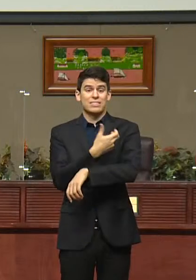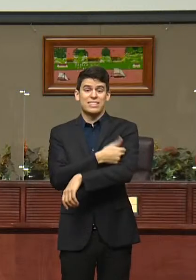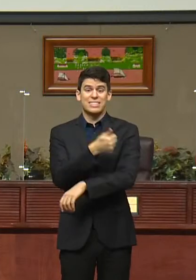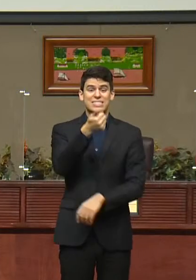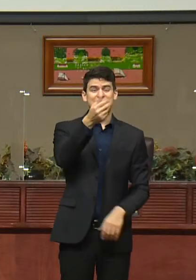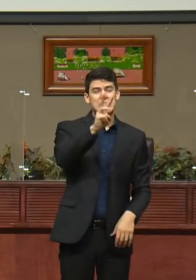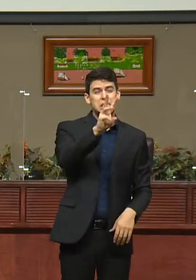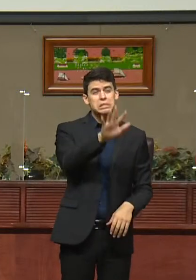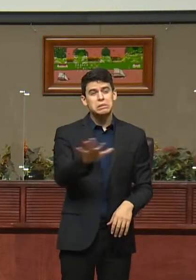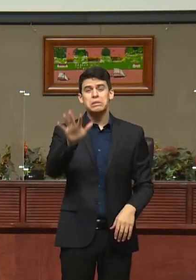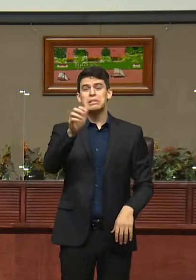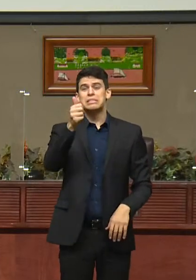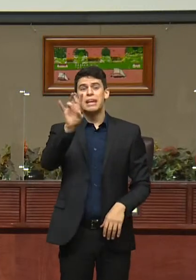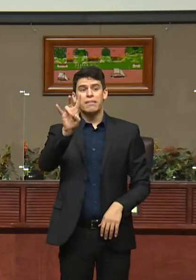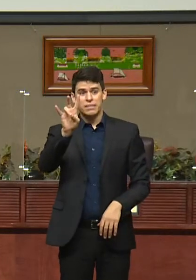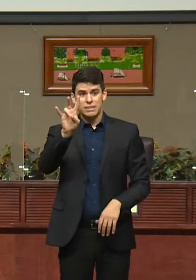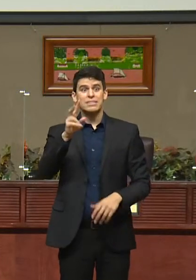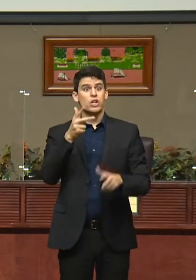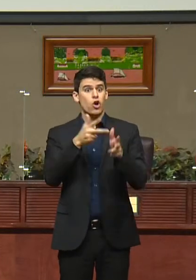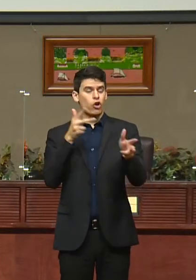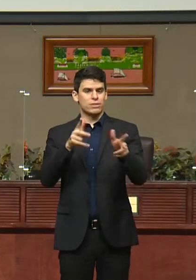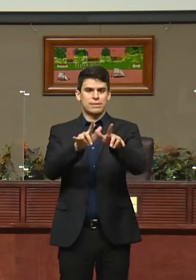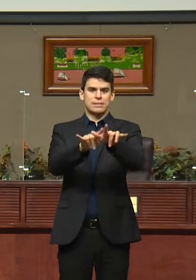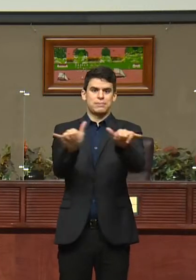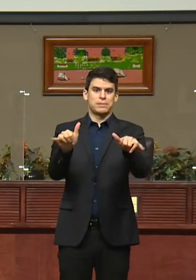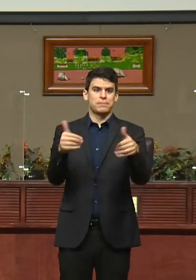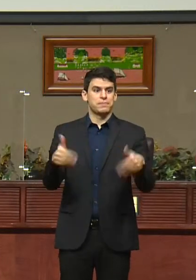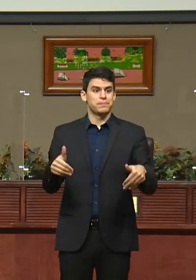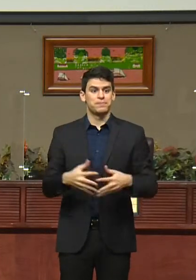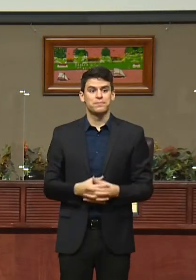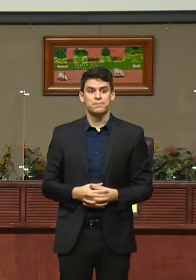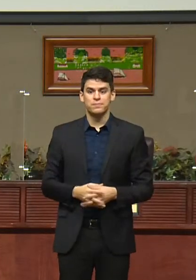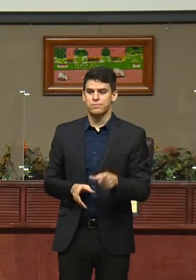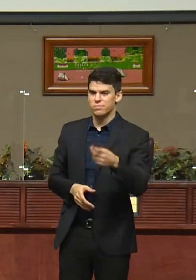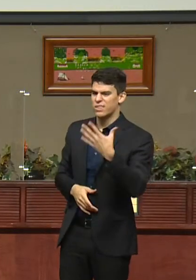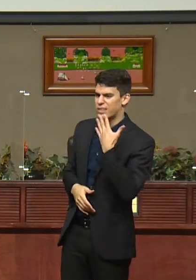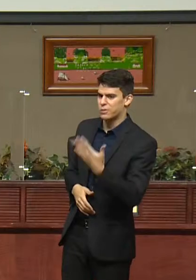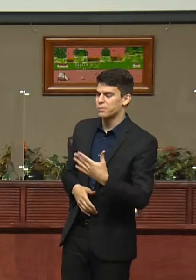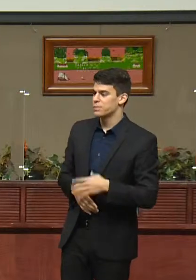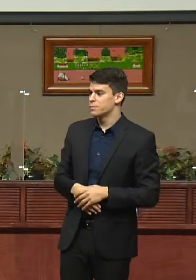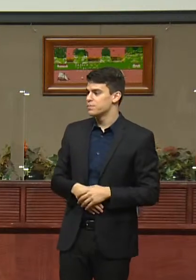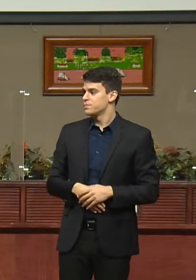time, and that allows us to move this volume. Mm-hmm.